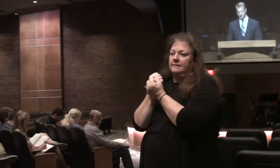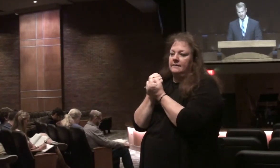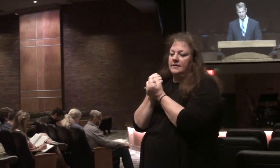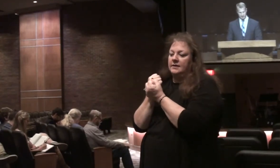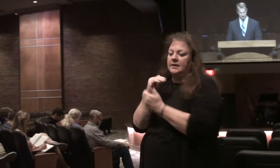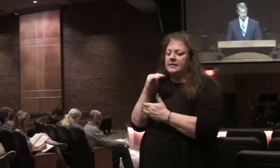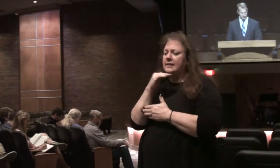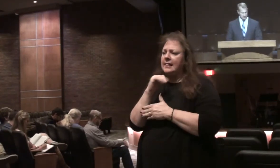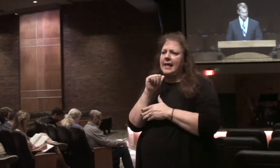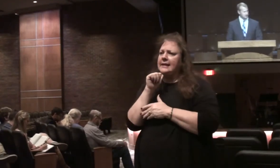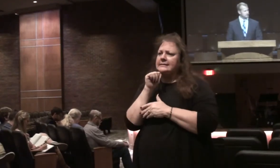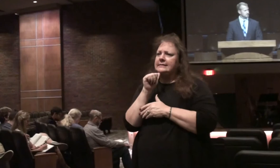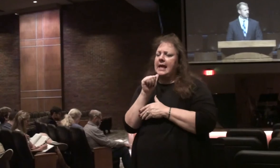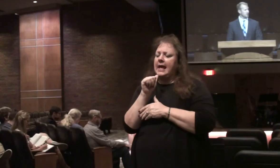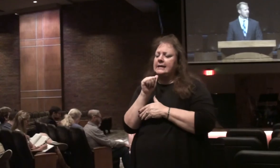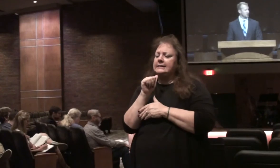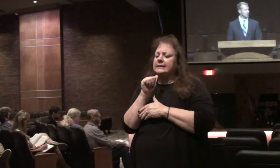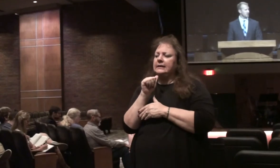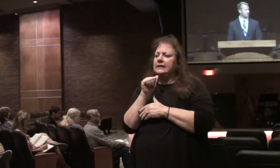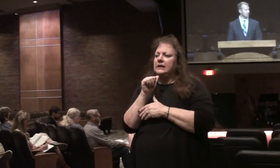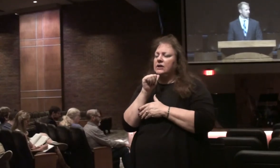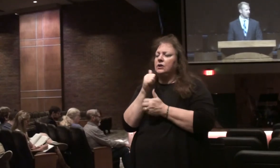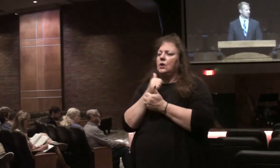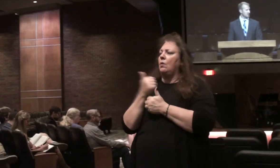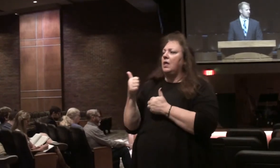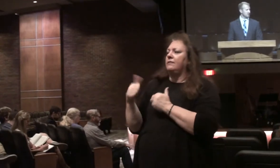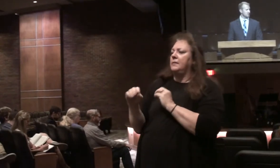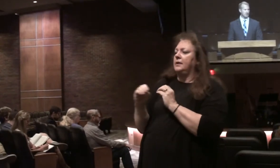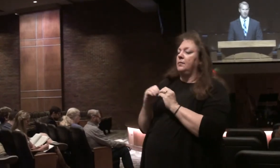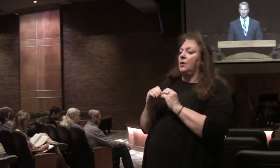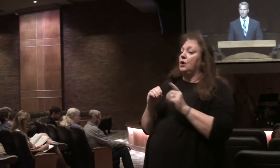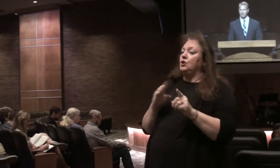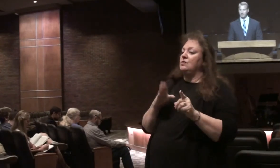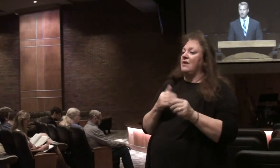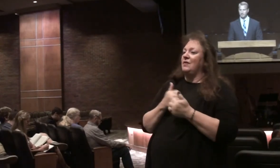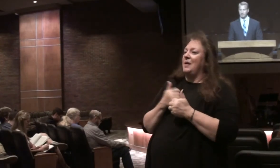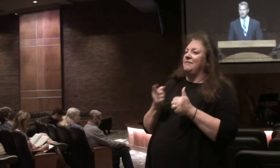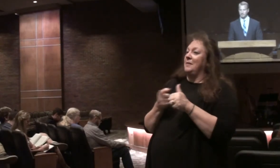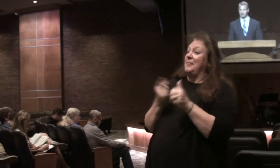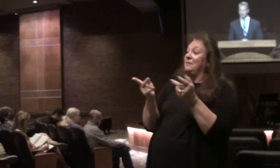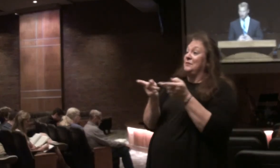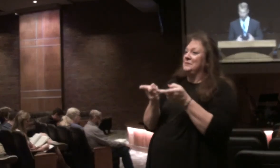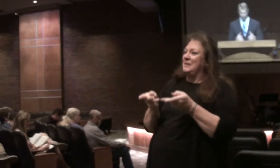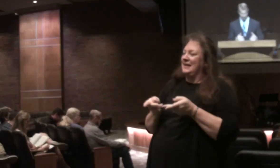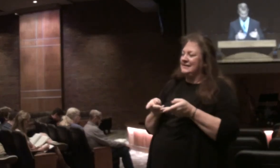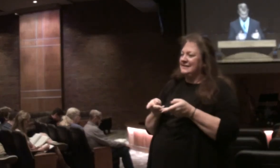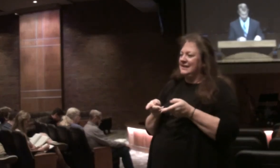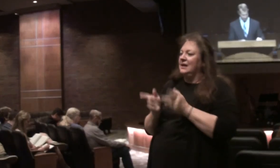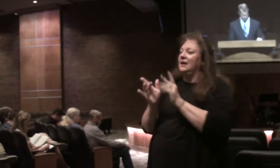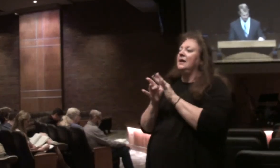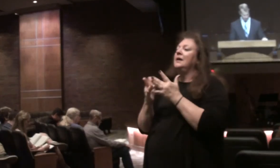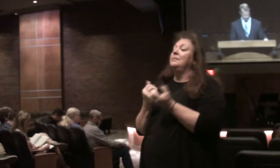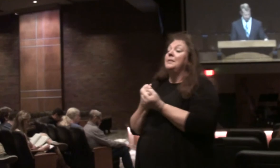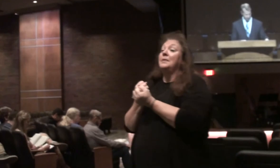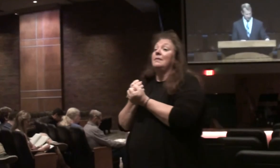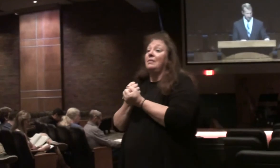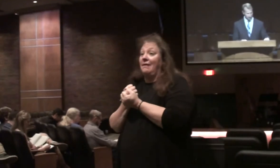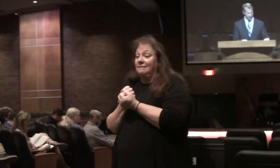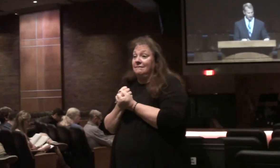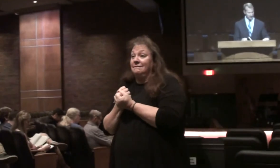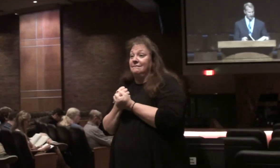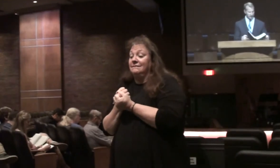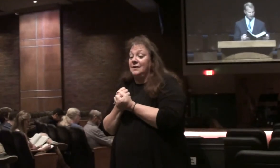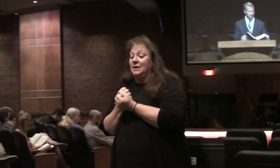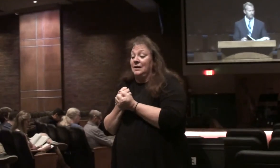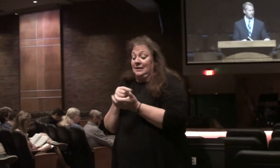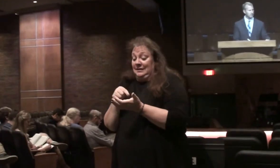isn't that you don't love them anymore. The lie is you never love them at all. Biblical love, the love we're